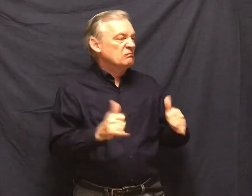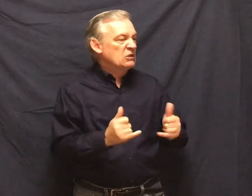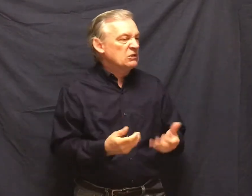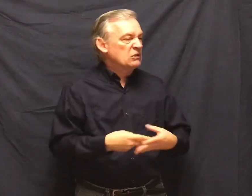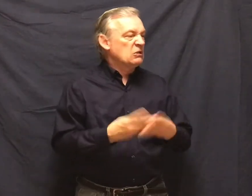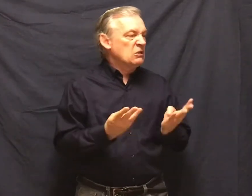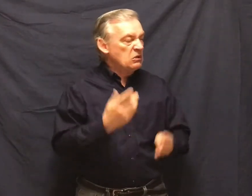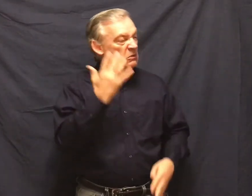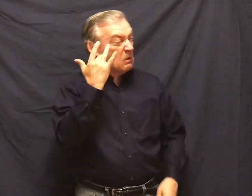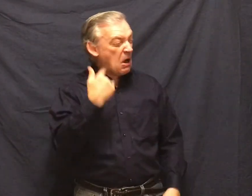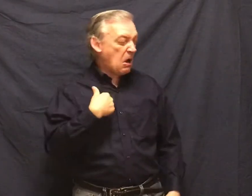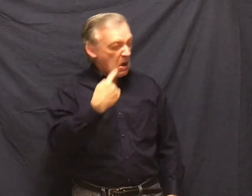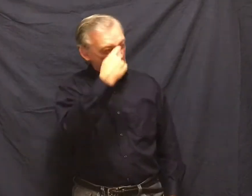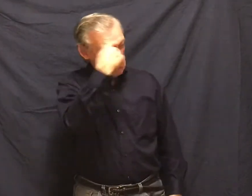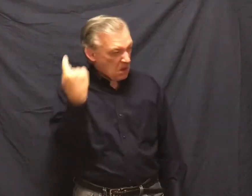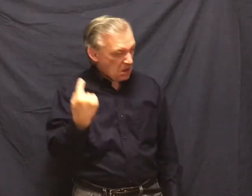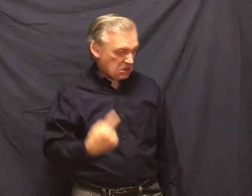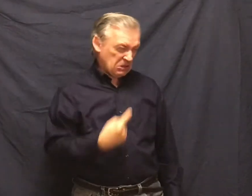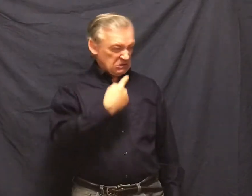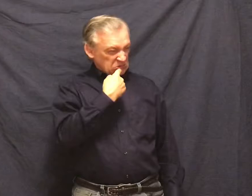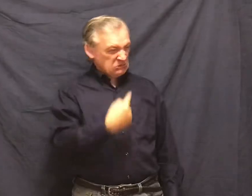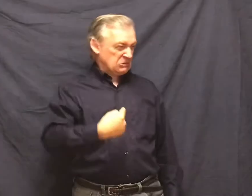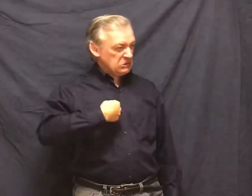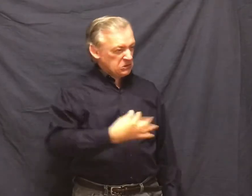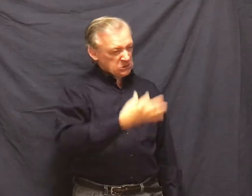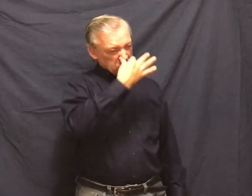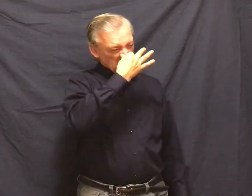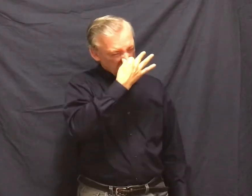you, you all of you stink to me.